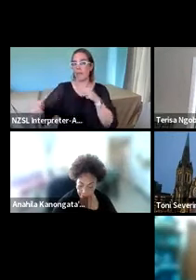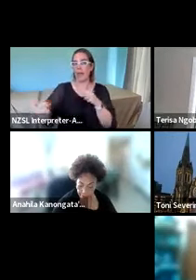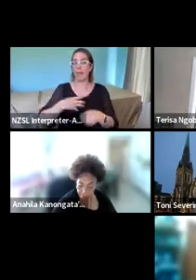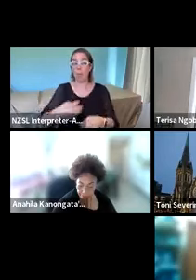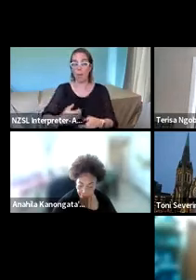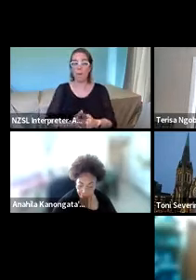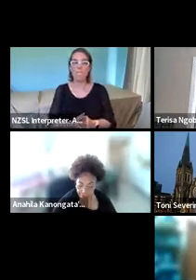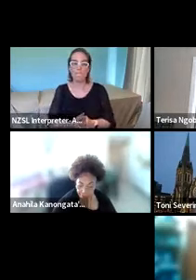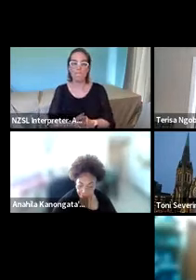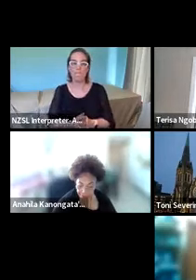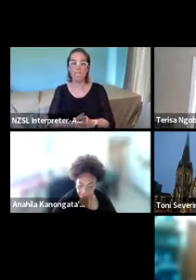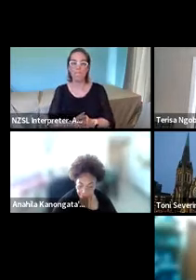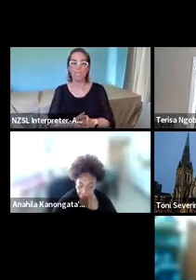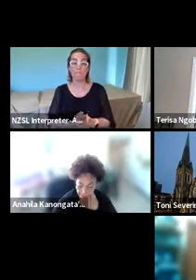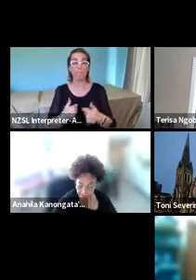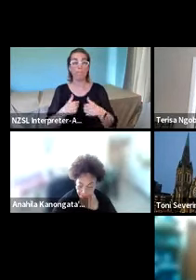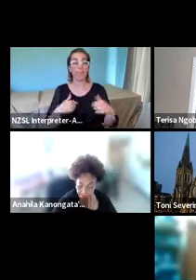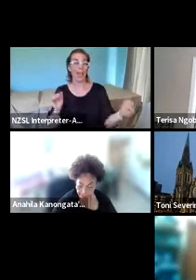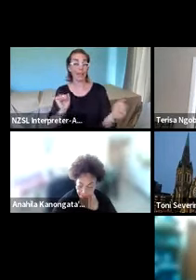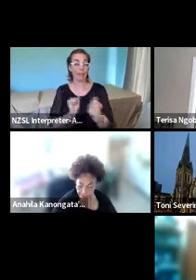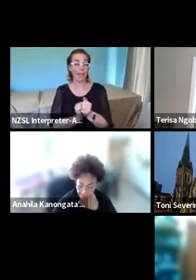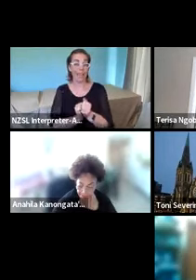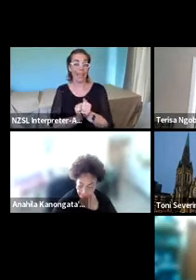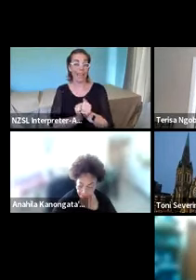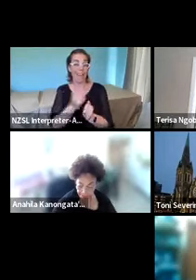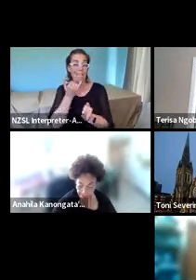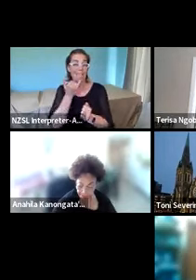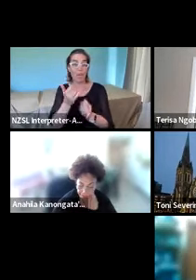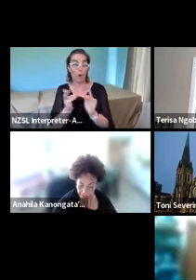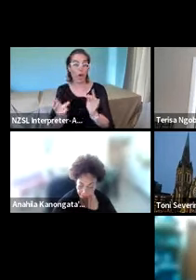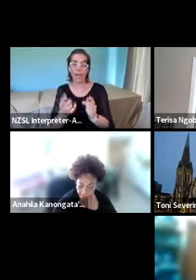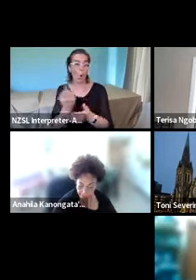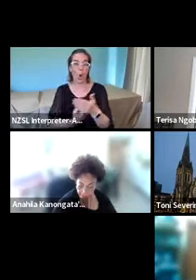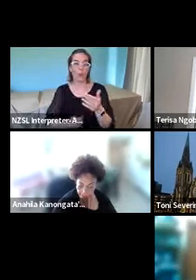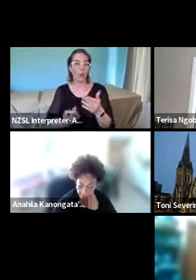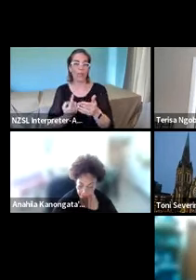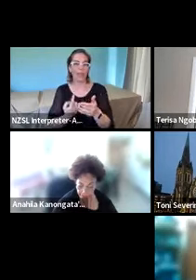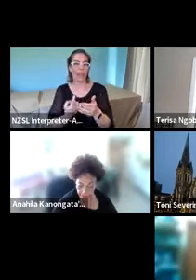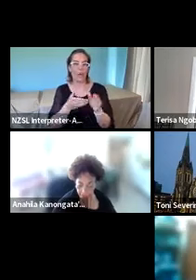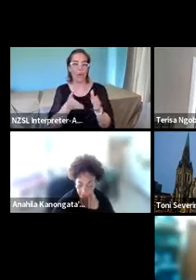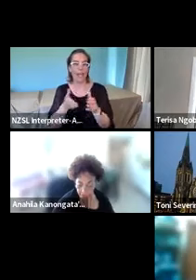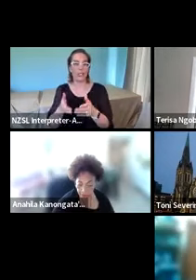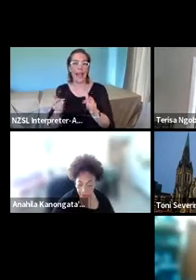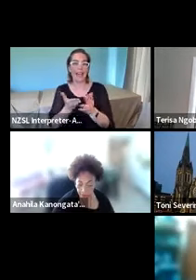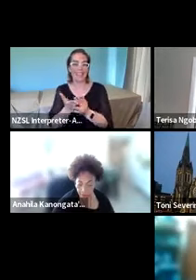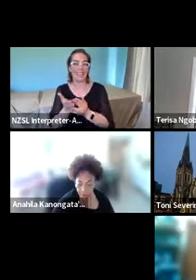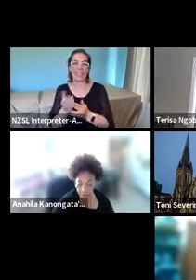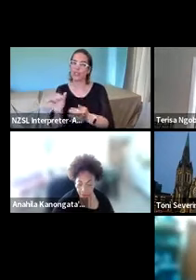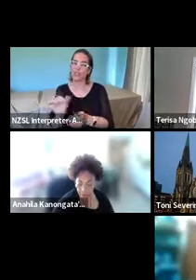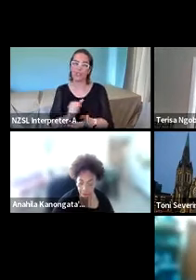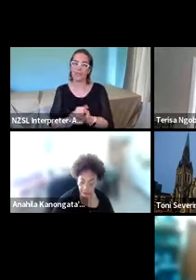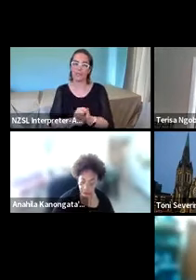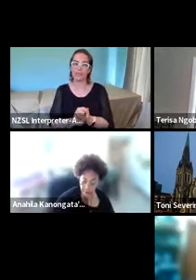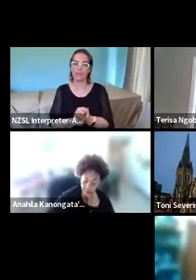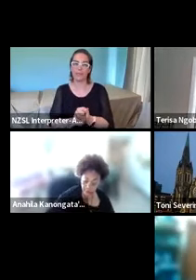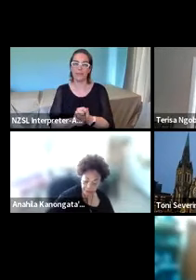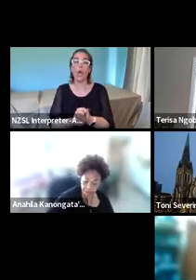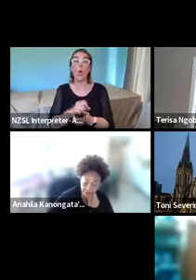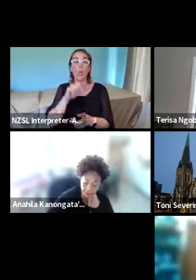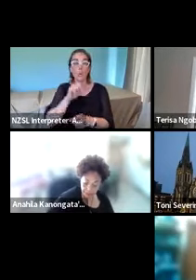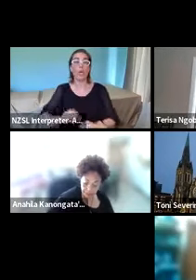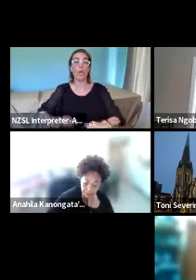do agree that a phone line isn't always accessible. It would be great to have some way in which people